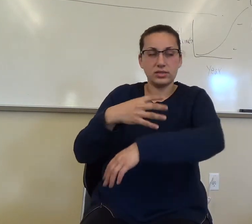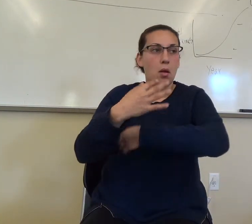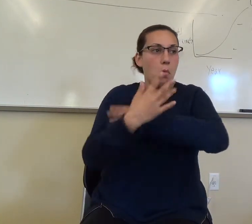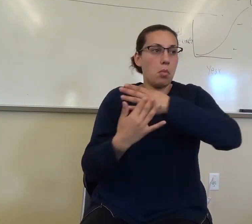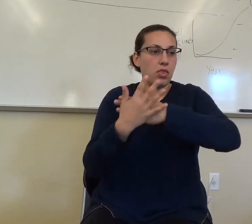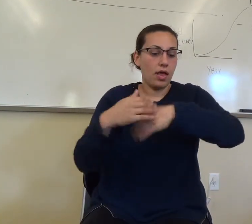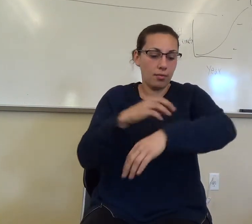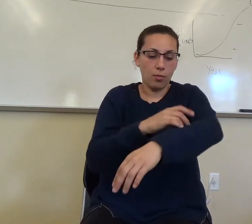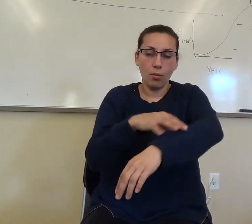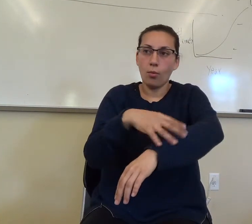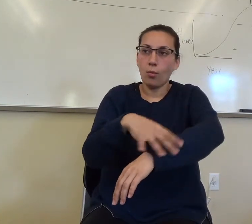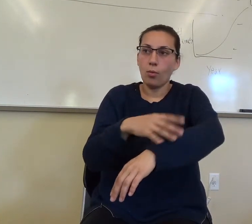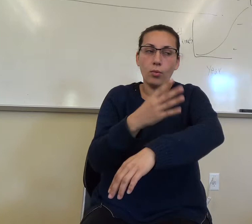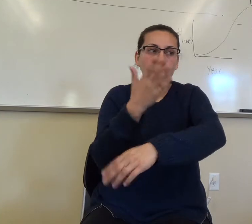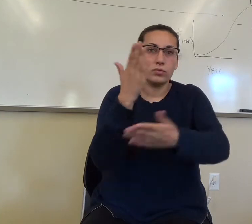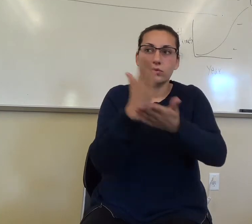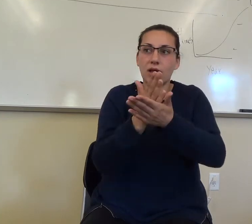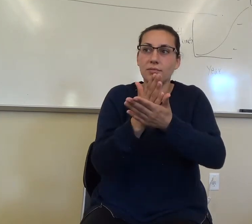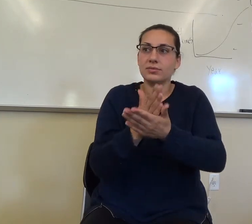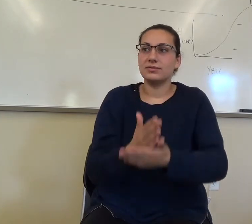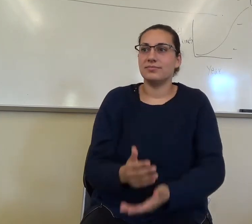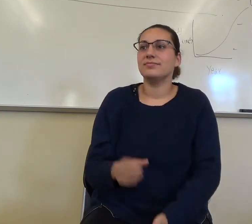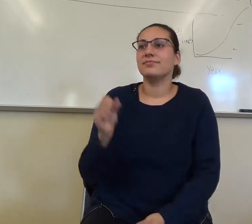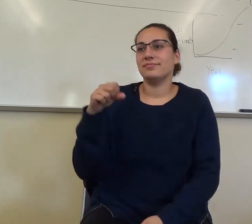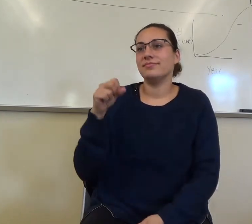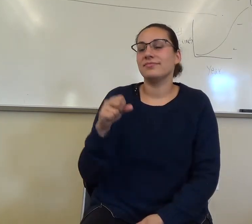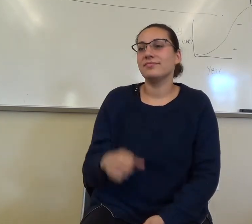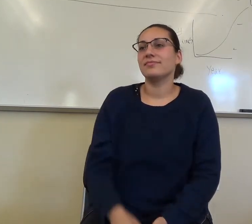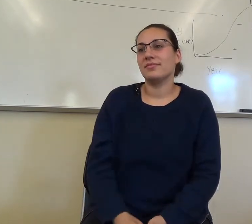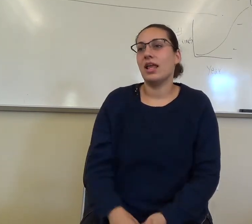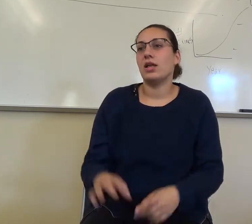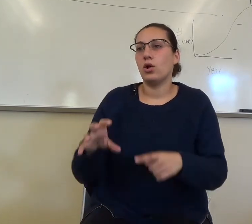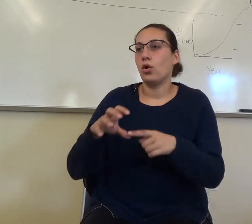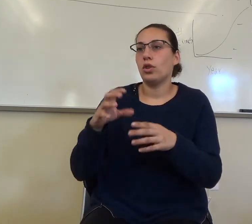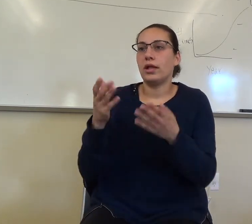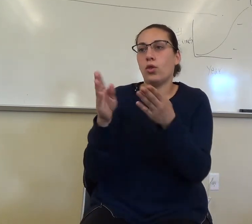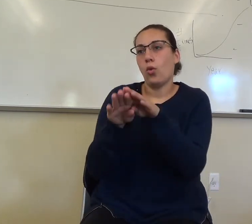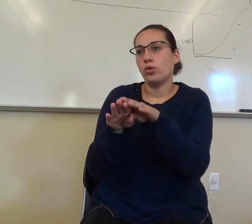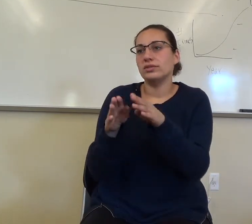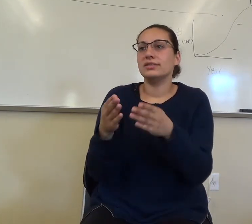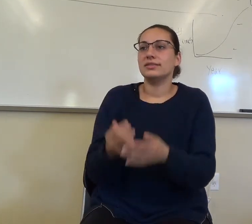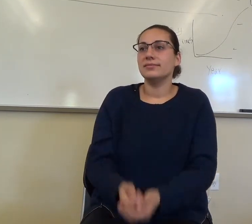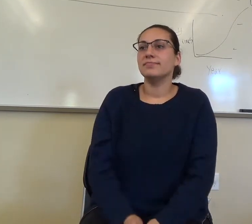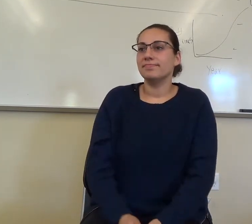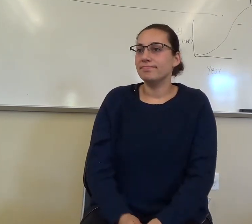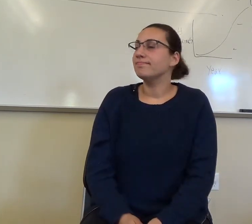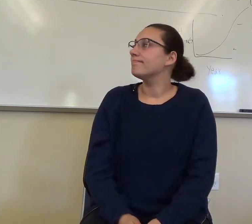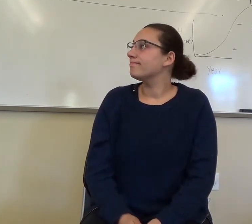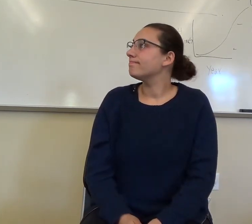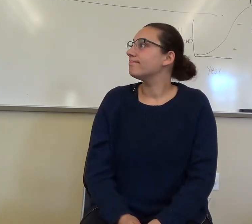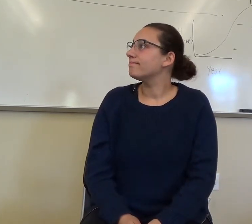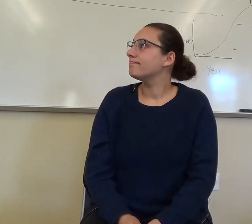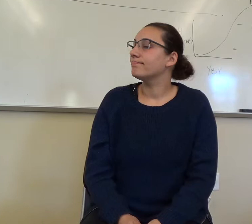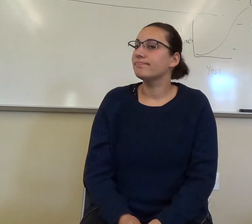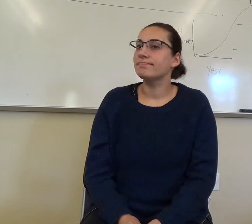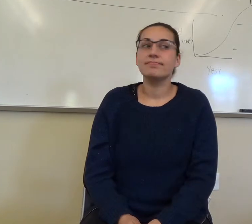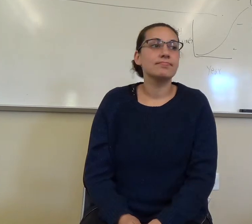it's because it clots, okay? But this one can, so our sub thing here is